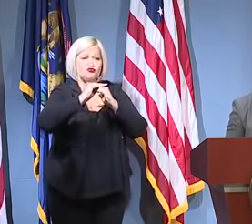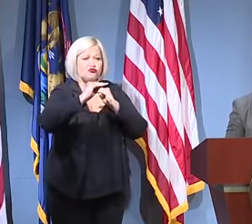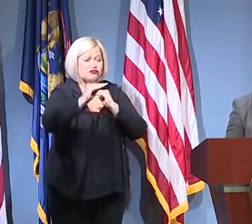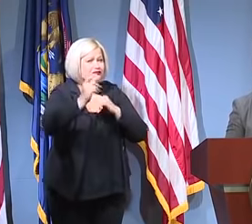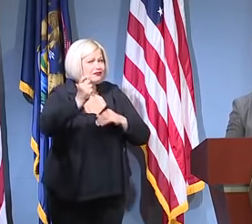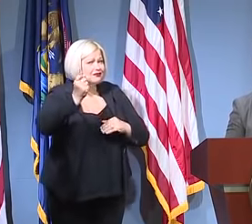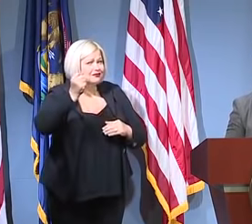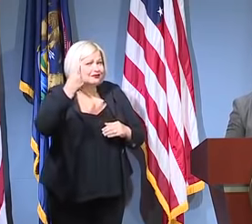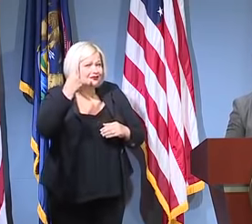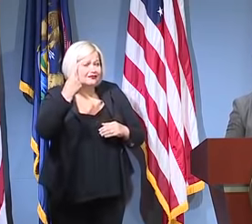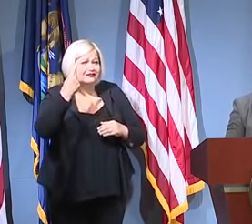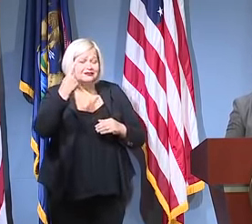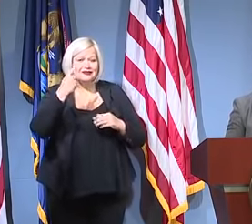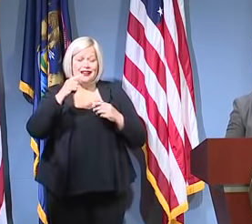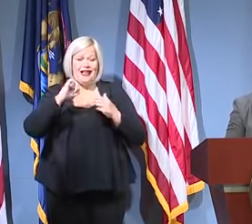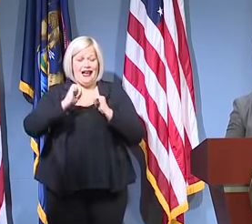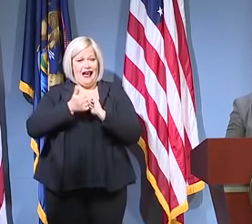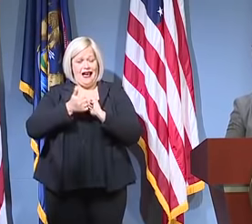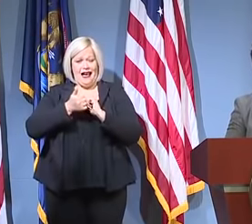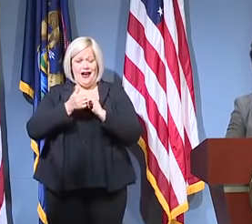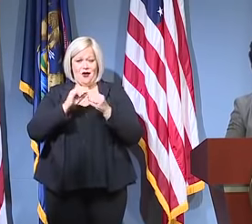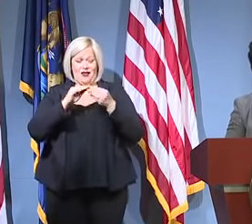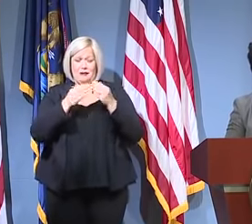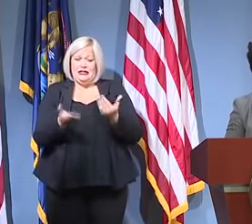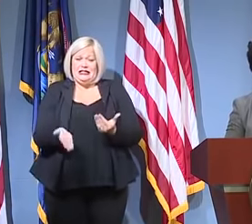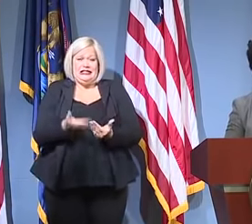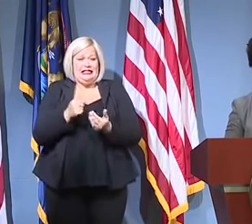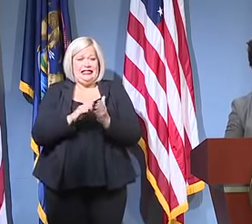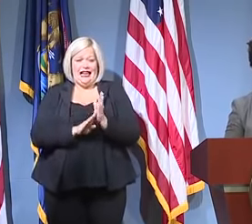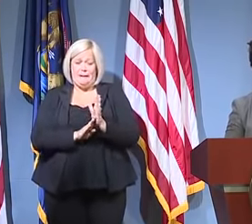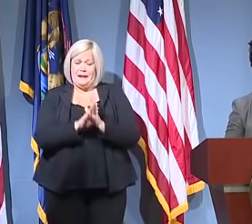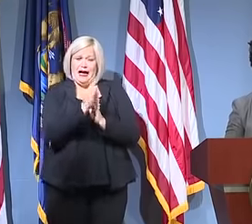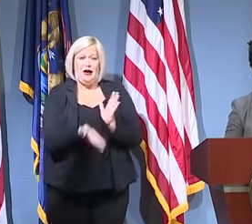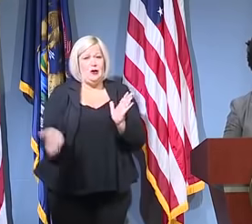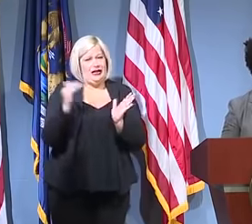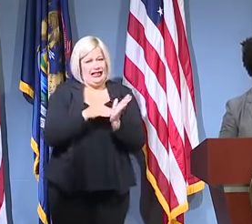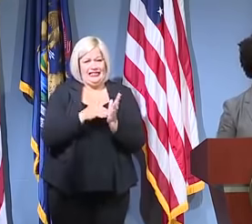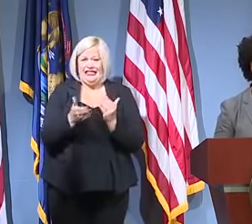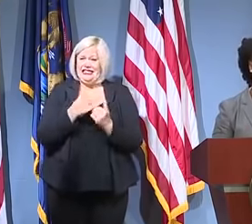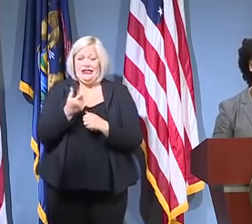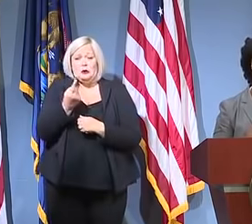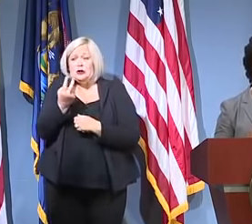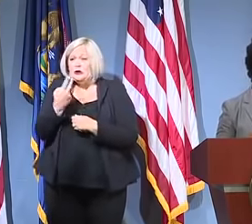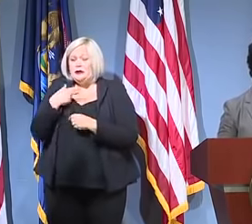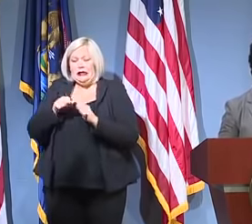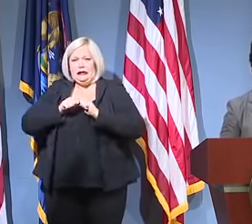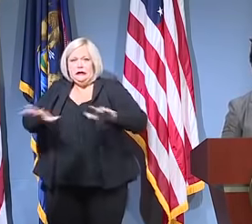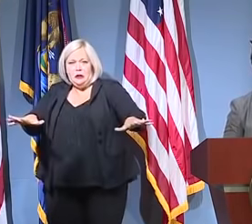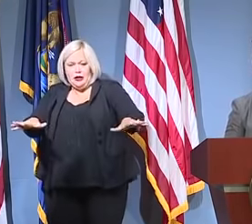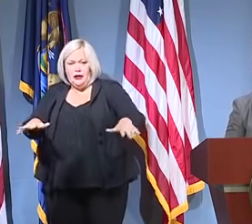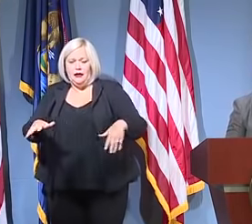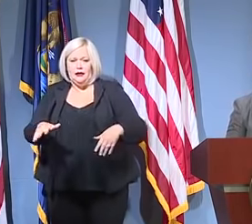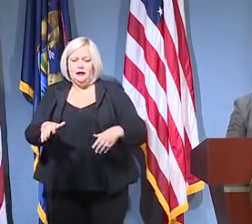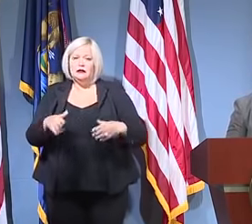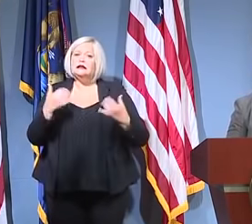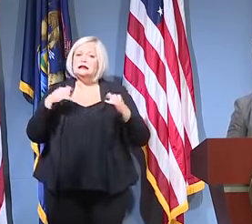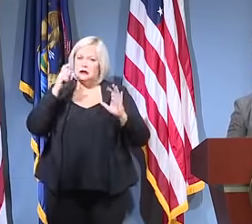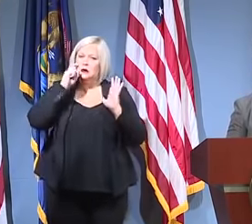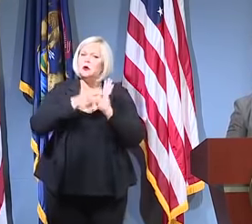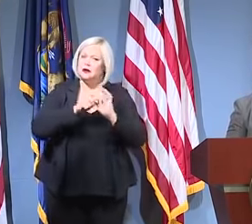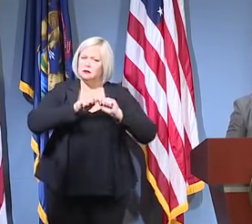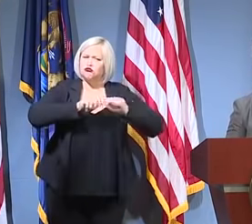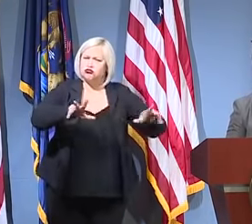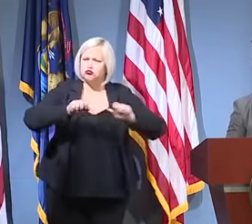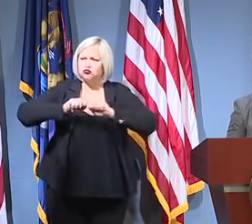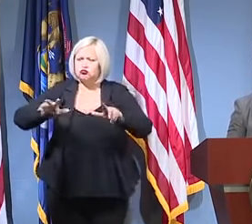few people to create an outbreak and have the disease spread rapidly in a community. We're still seeing outbreaks across